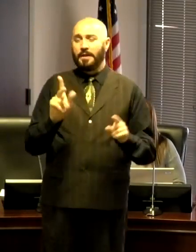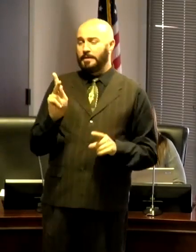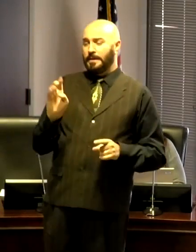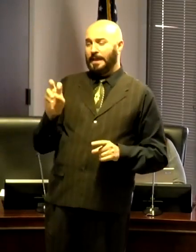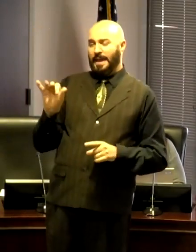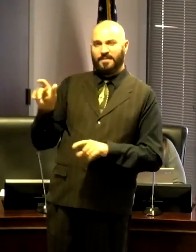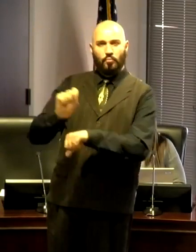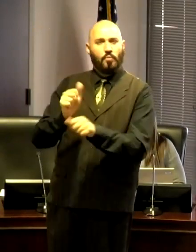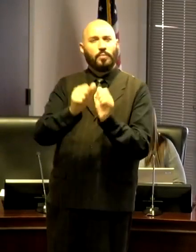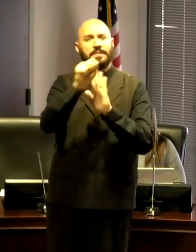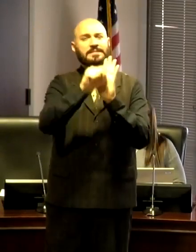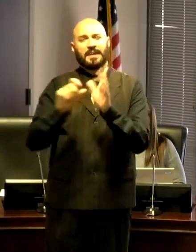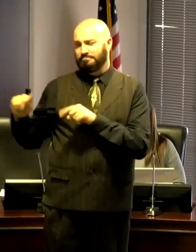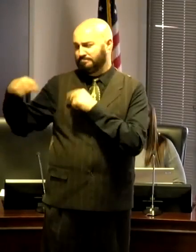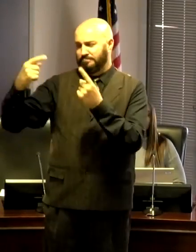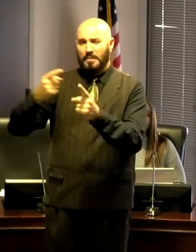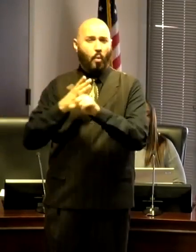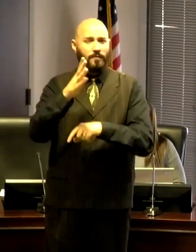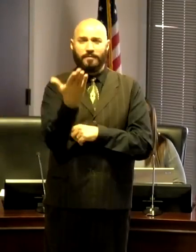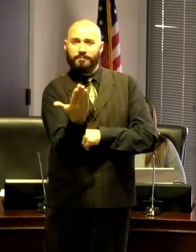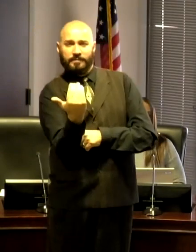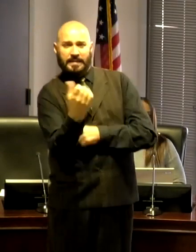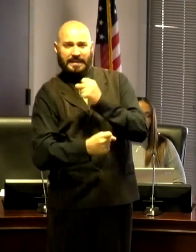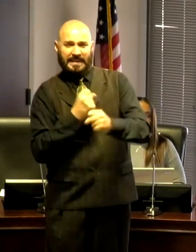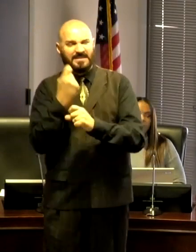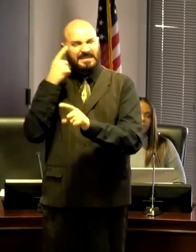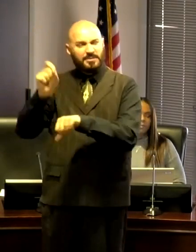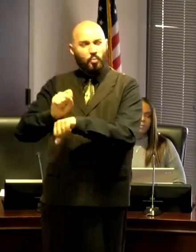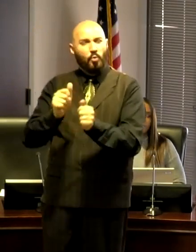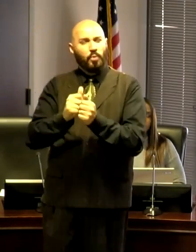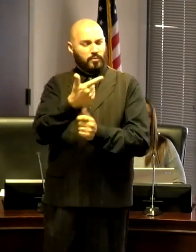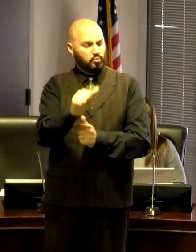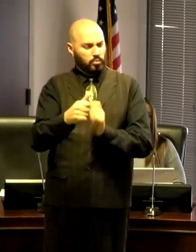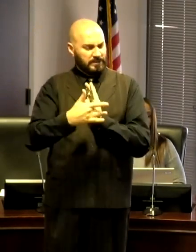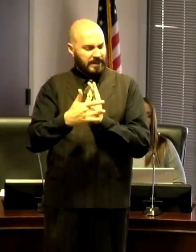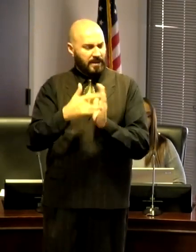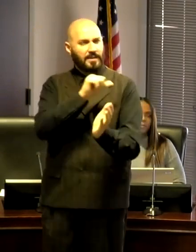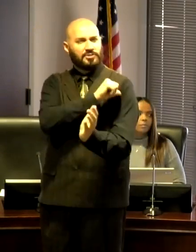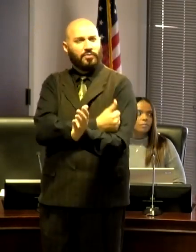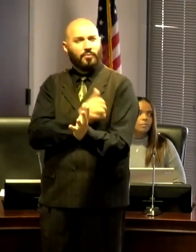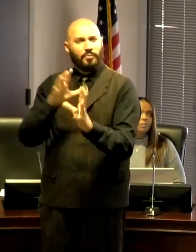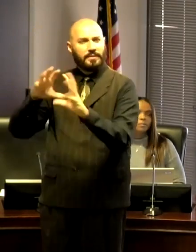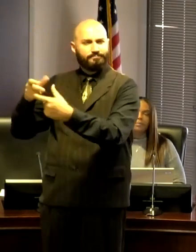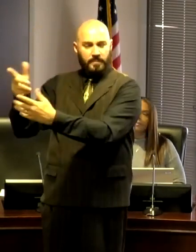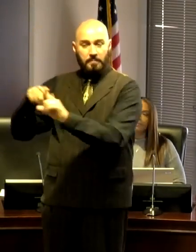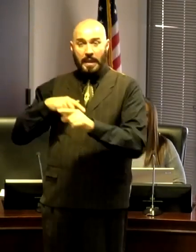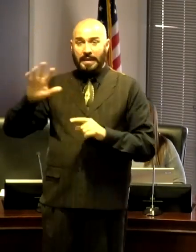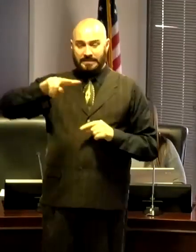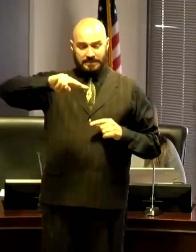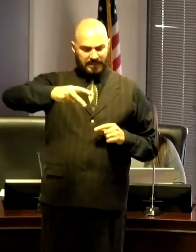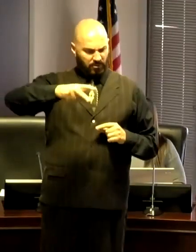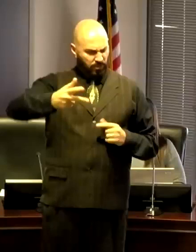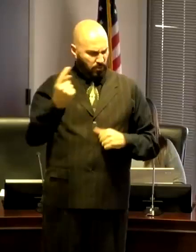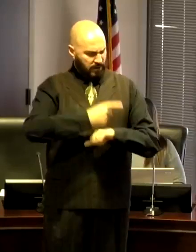state experience, most recently with the Georgia Technology Authority. And also on his second or third day, I believe, is Brian